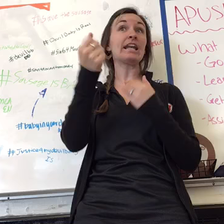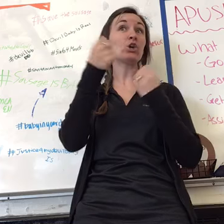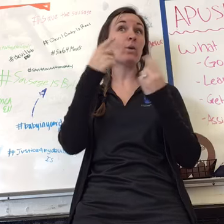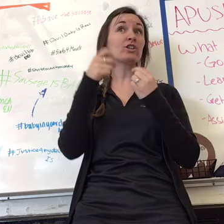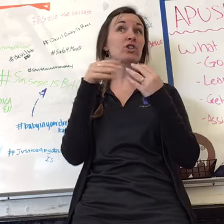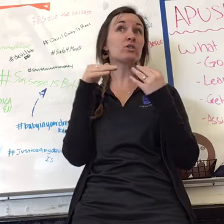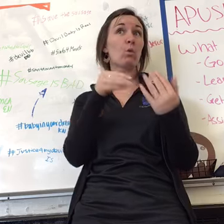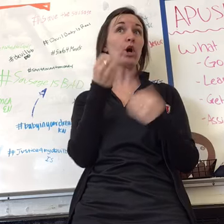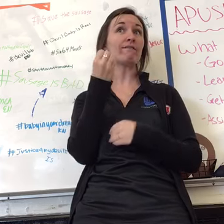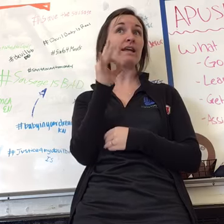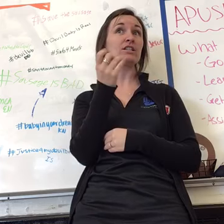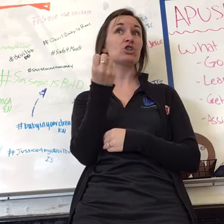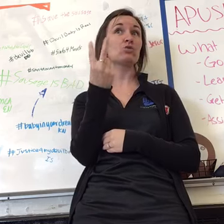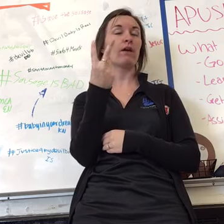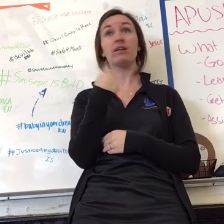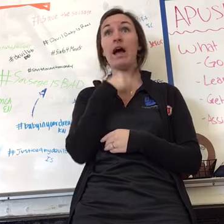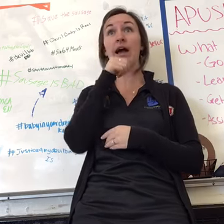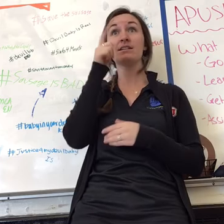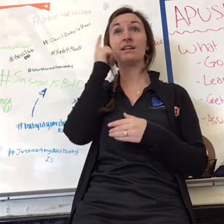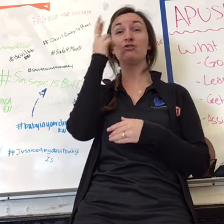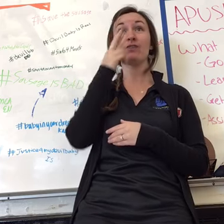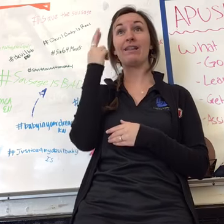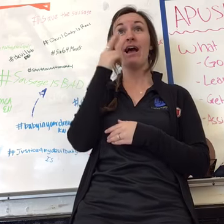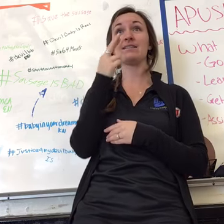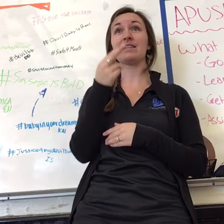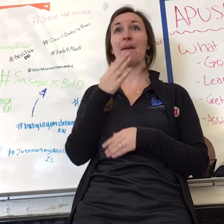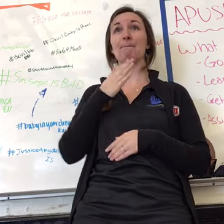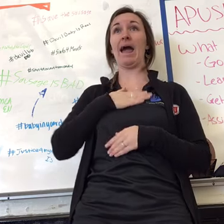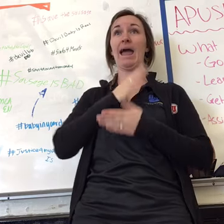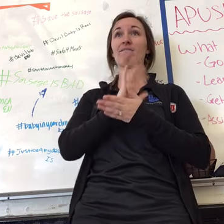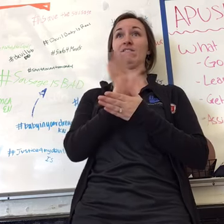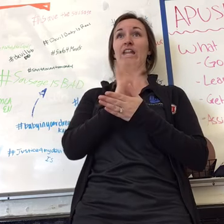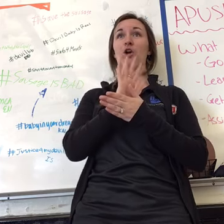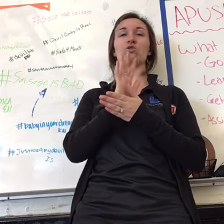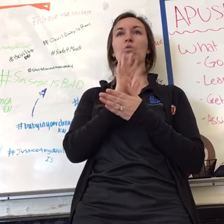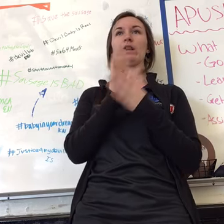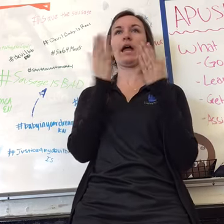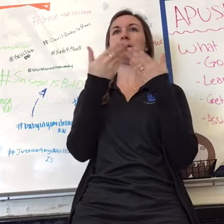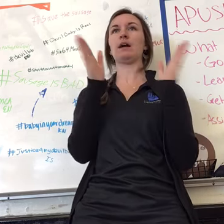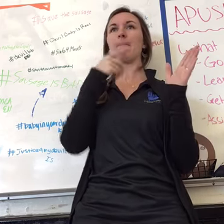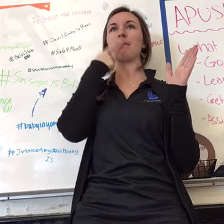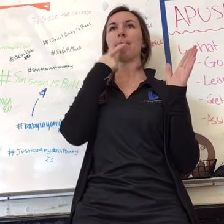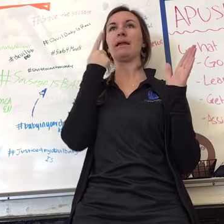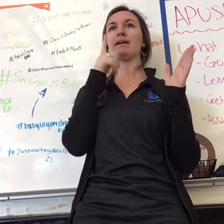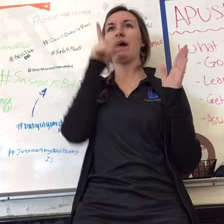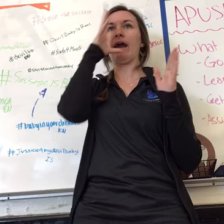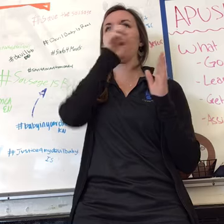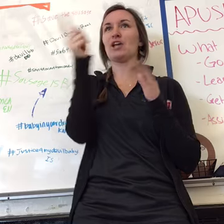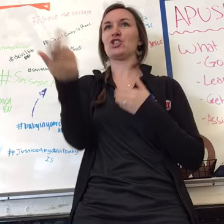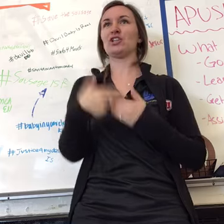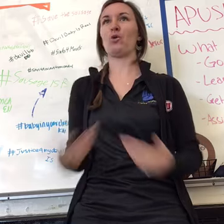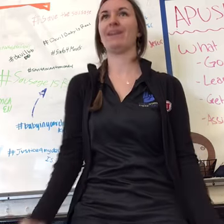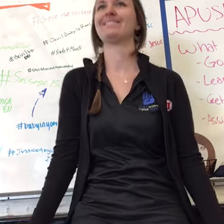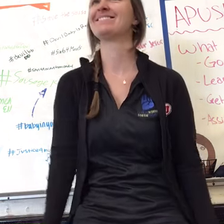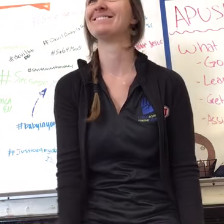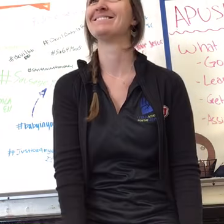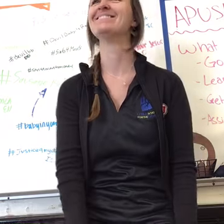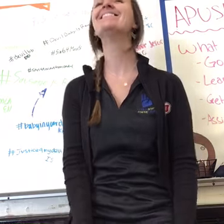was, I didn't realize that people actually, there's like 5 views on the video. Apparently she joined. So before we move on to market,